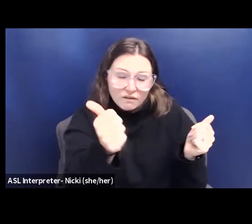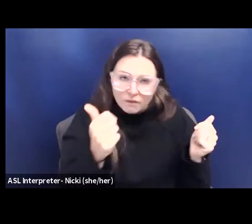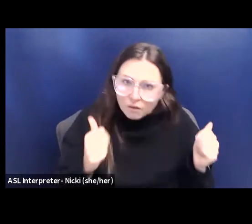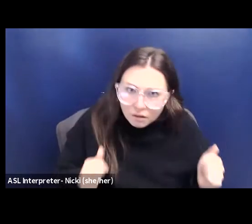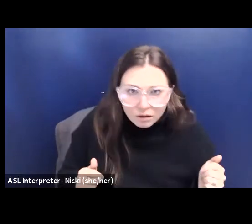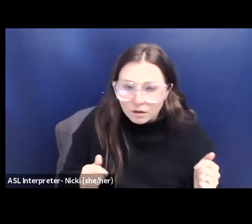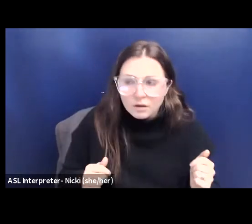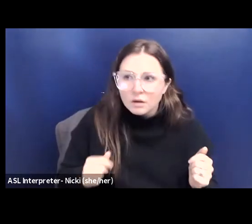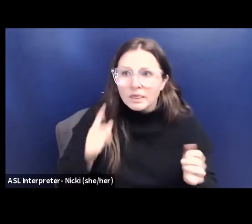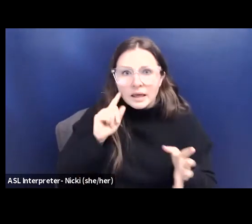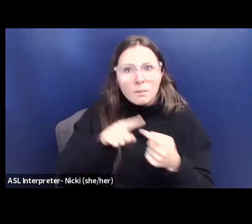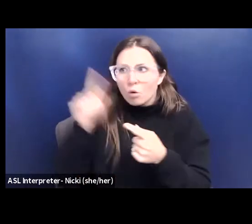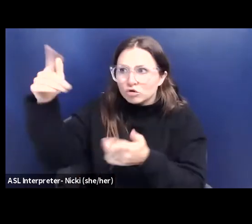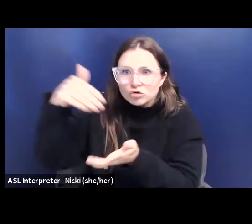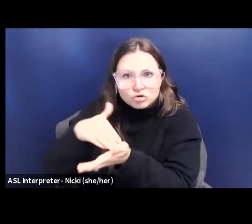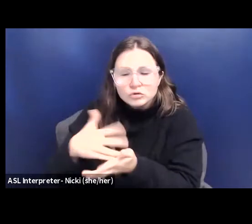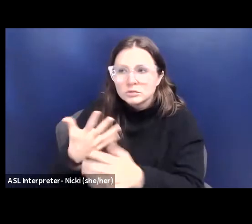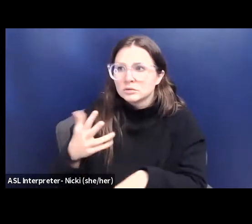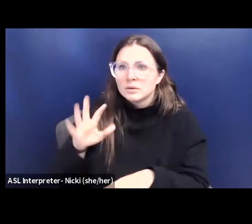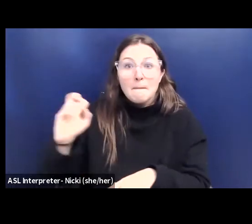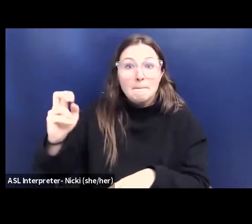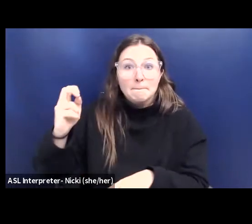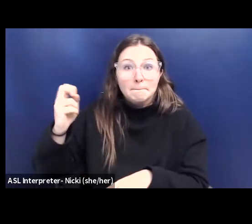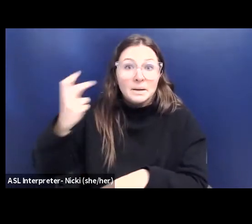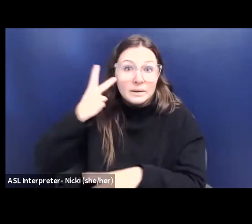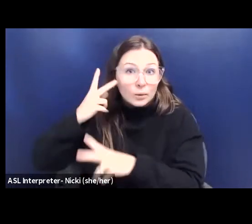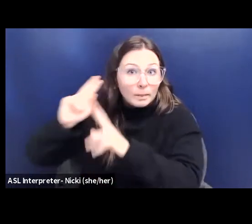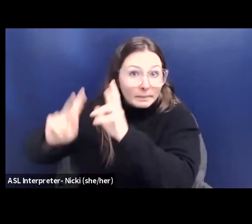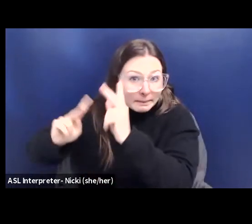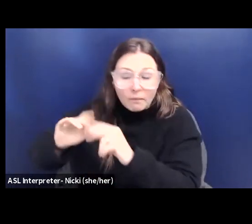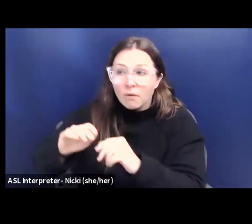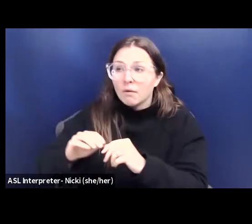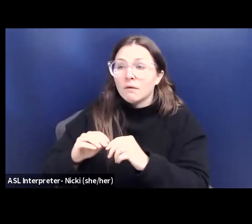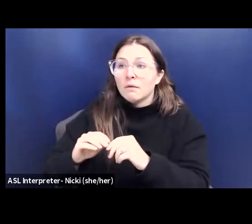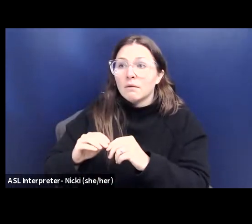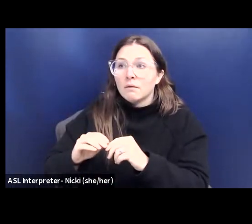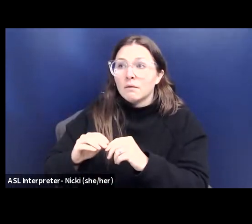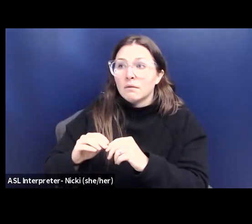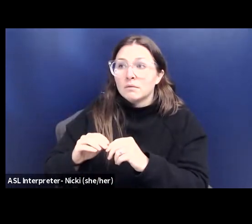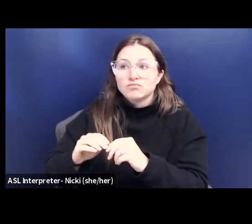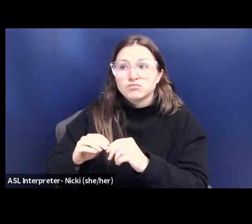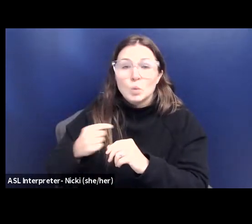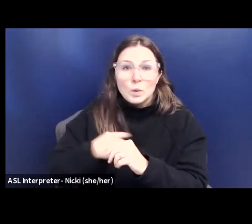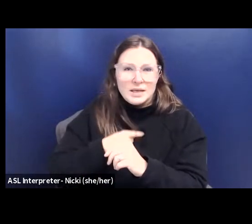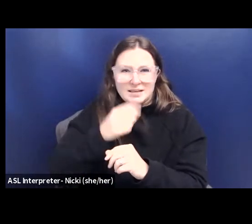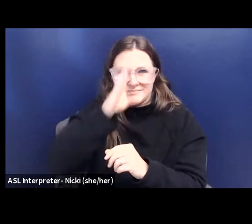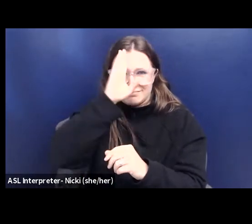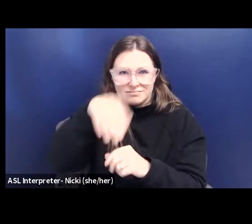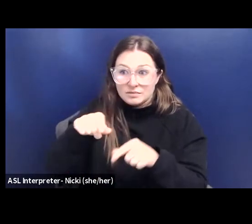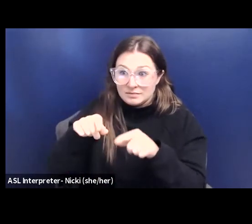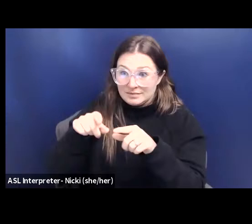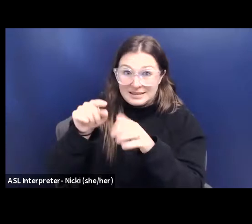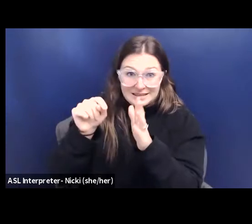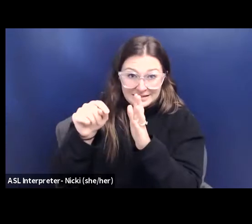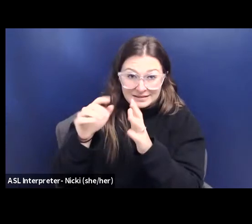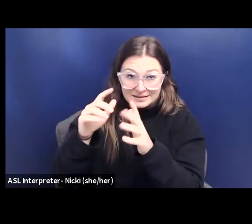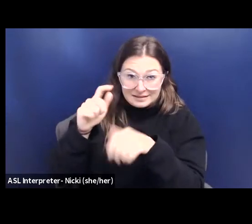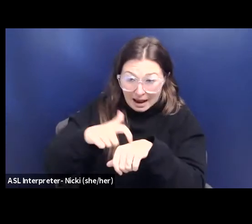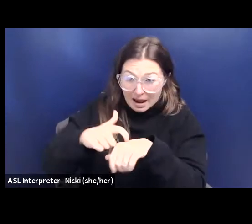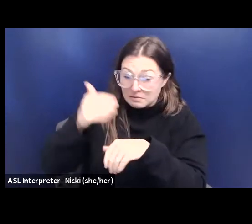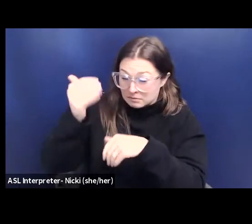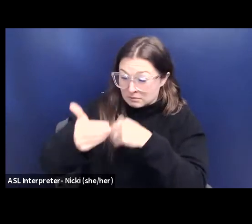practitioners, folks who are politicizing practitioners, we know over time, the more people we have in these environments and in